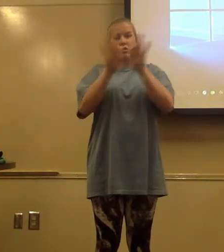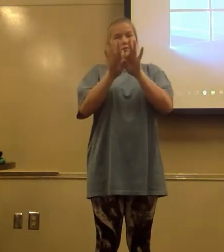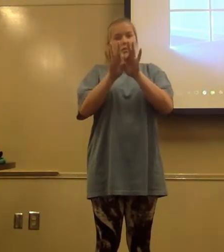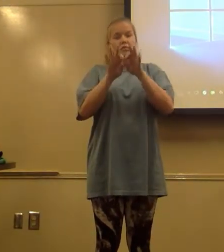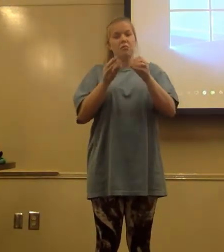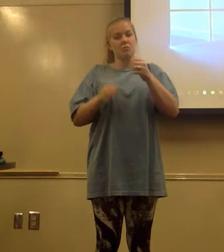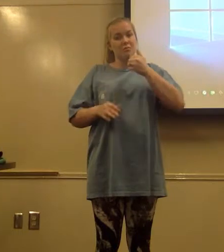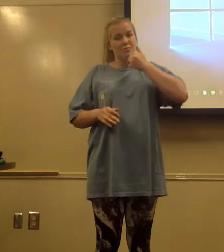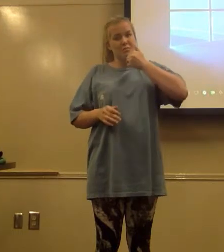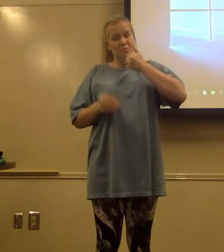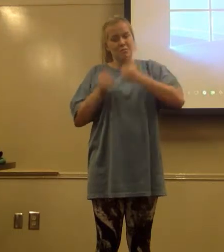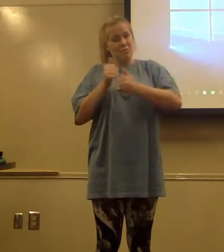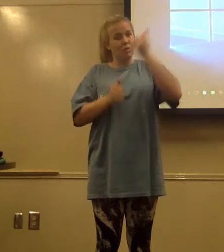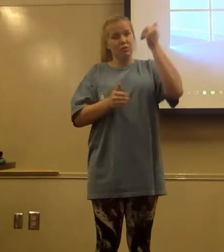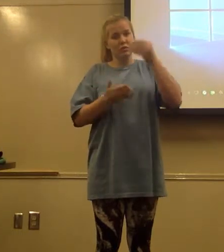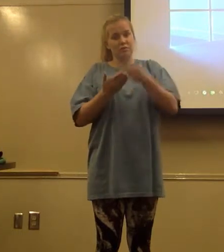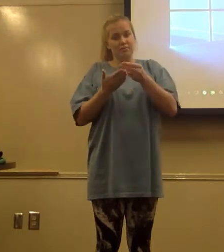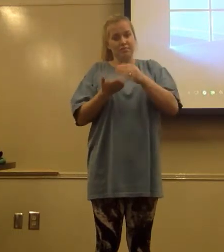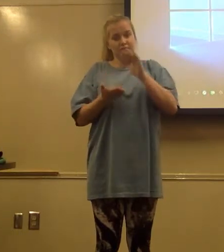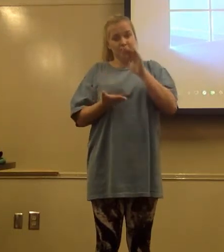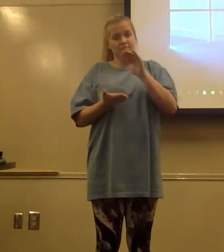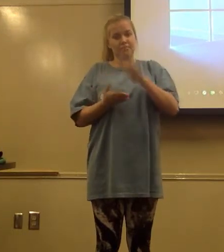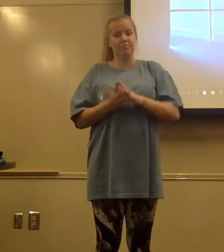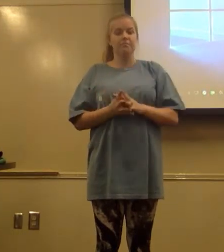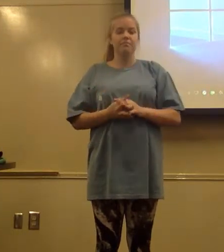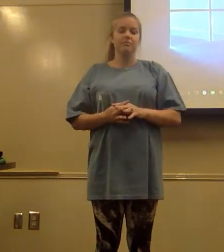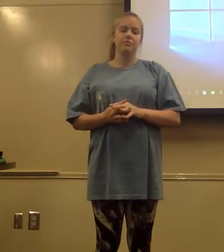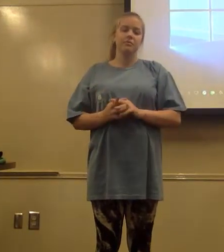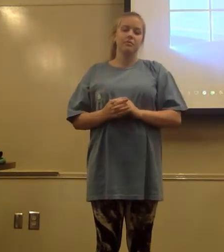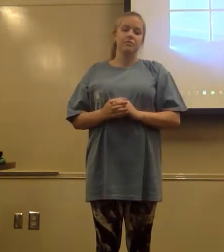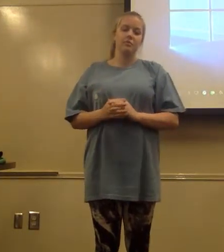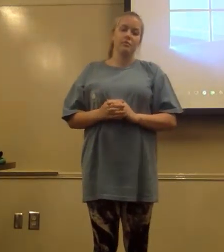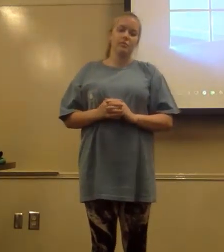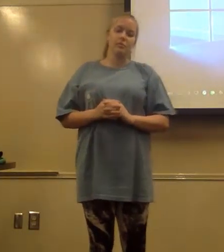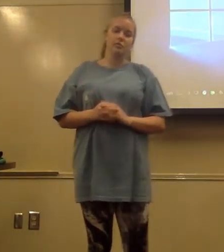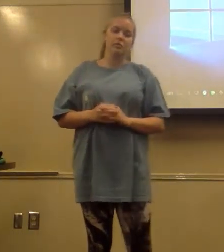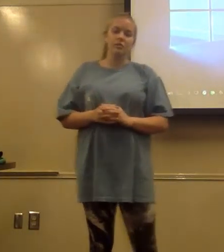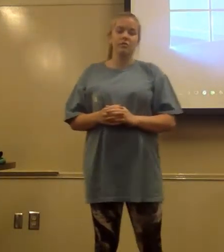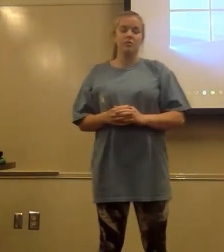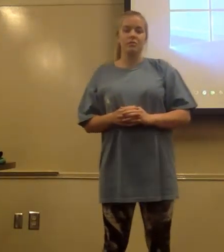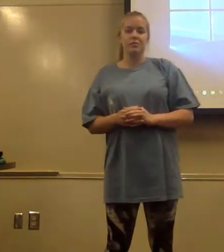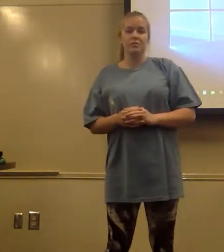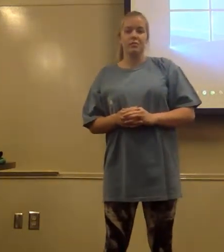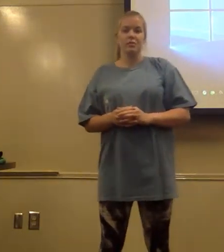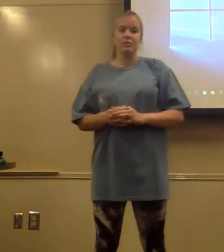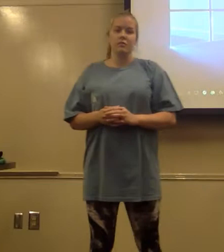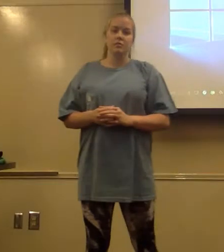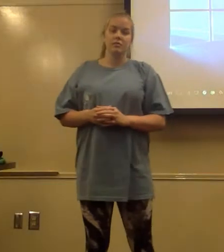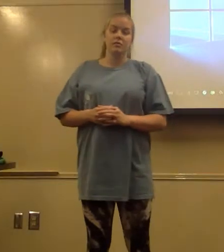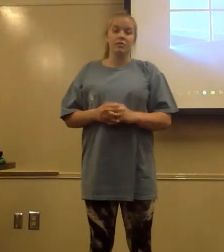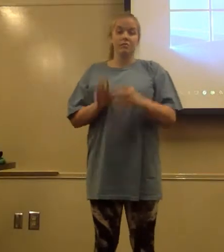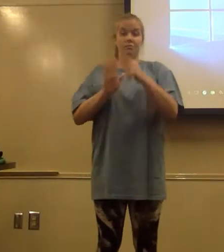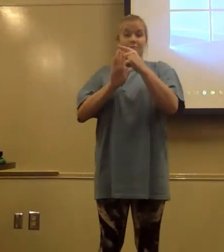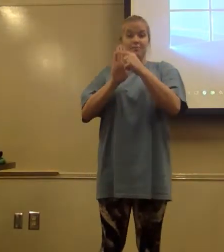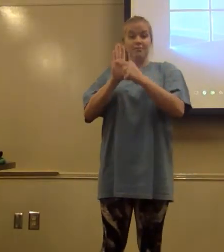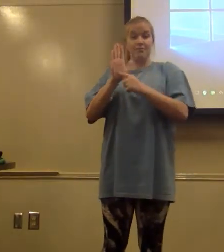very recently in Meeting Place magazine, which is a leading industry meat publication, the cover story was on plant-based meats. Was